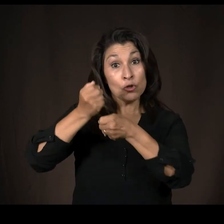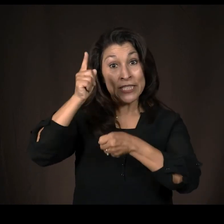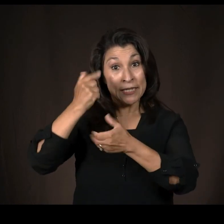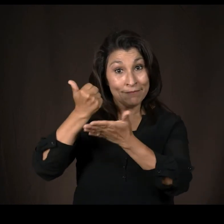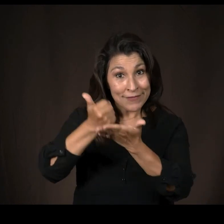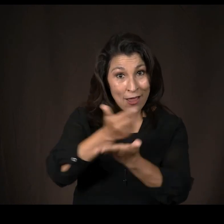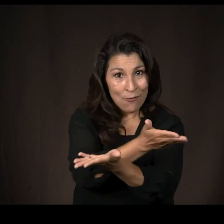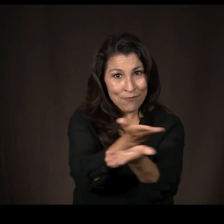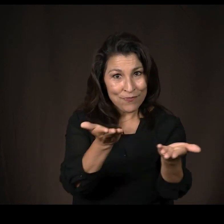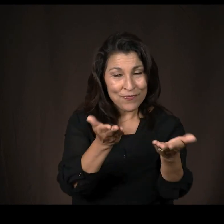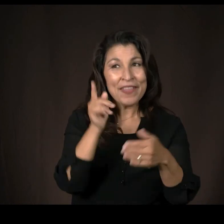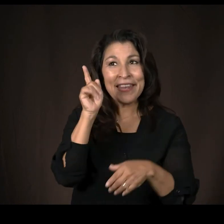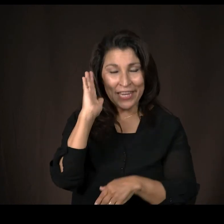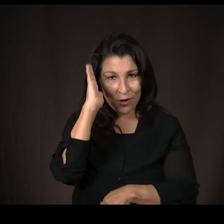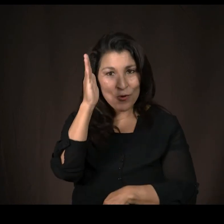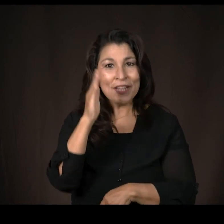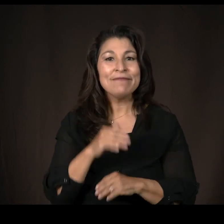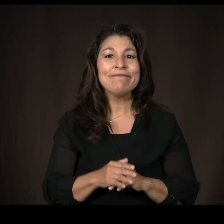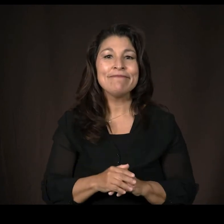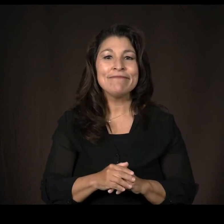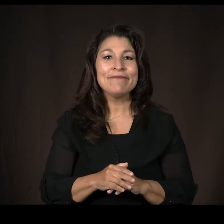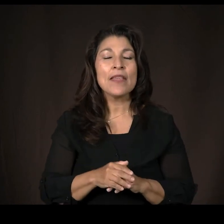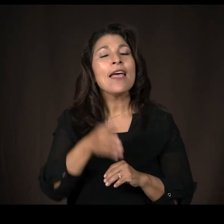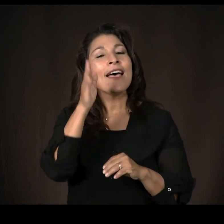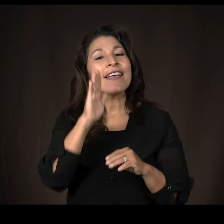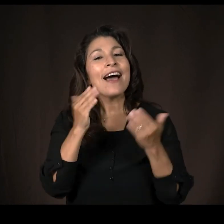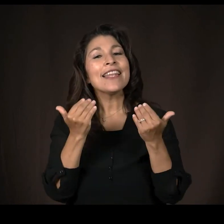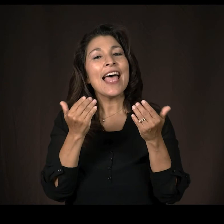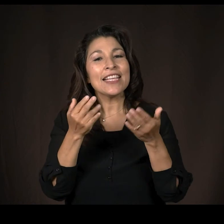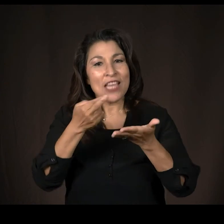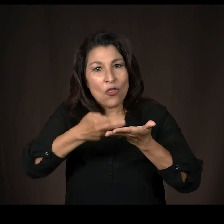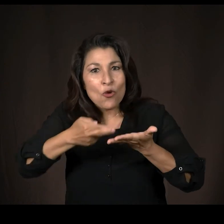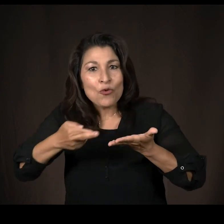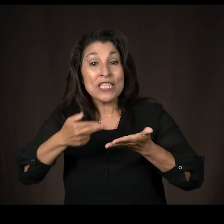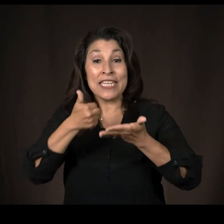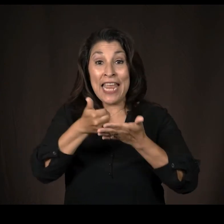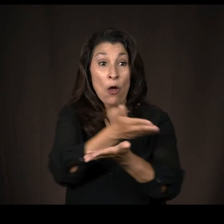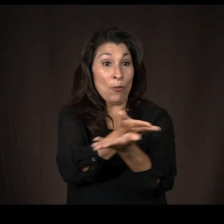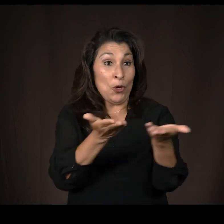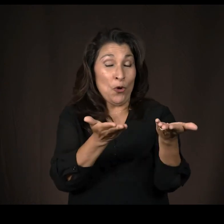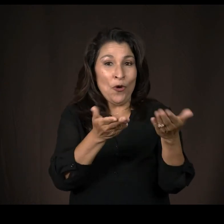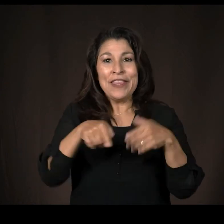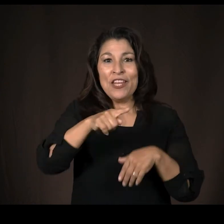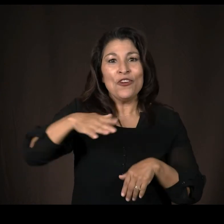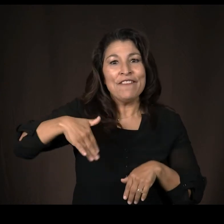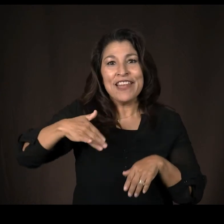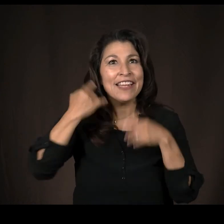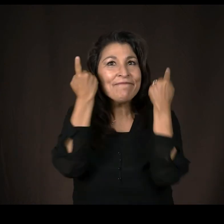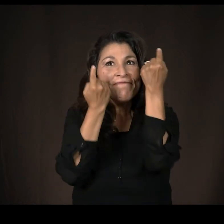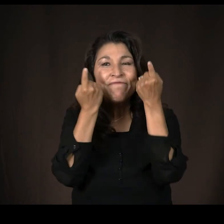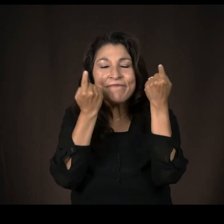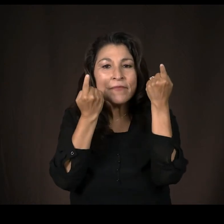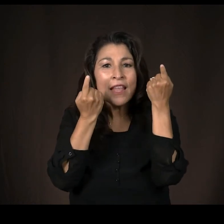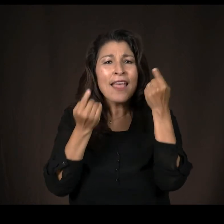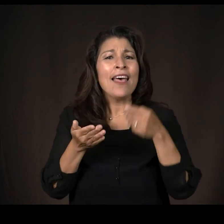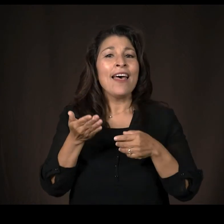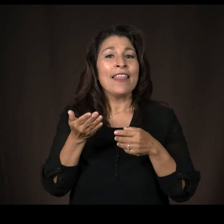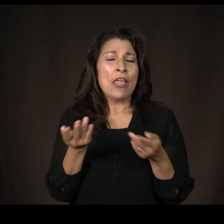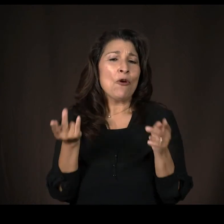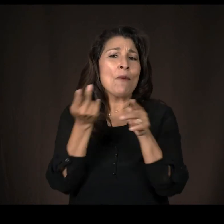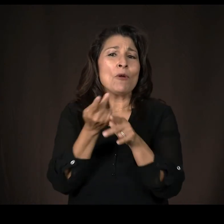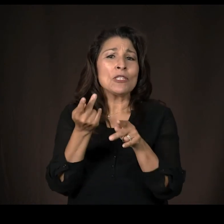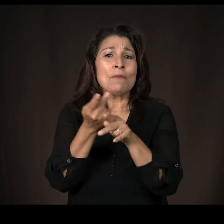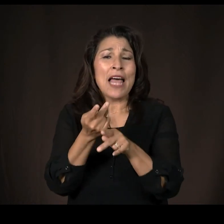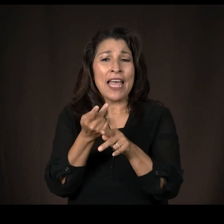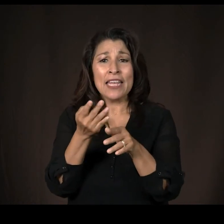you, and he will.' God has the resources to help you that you have not even considered. There are